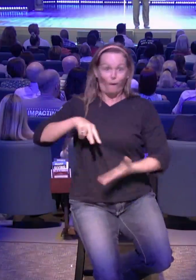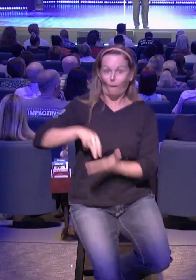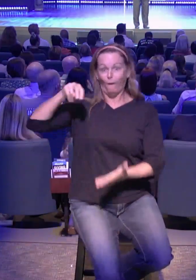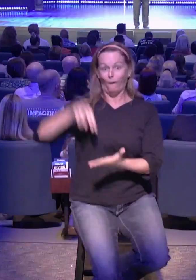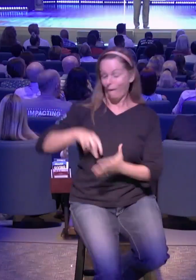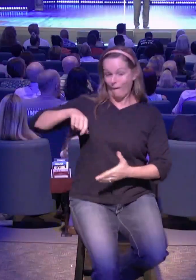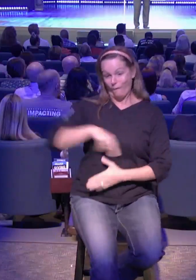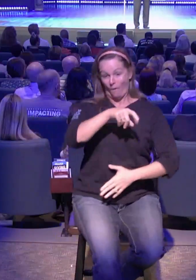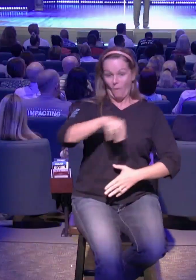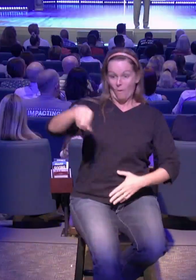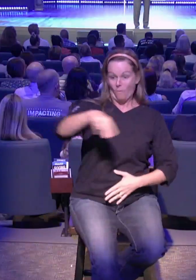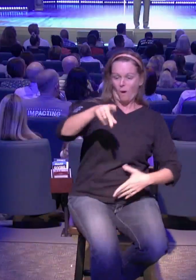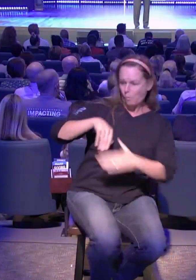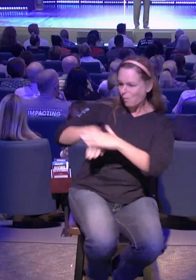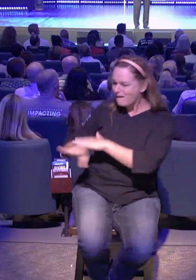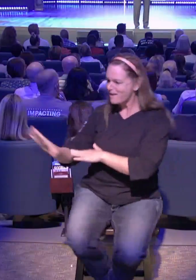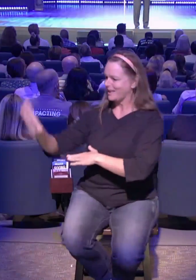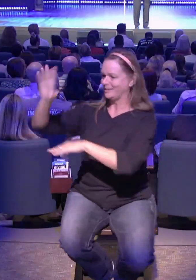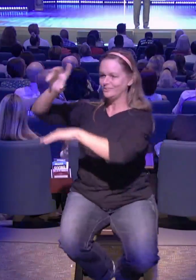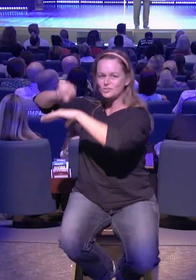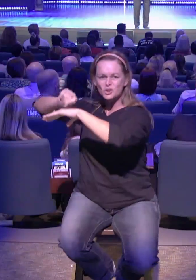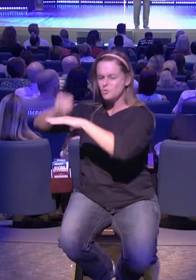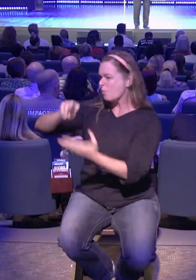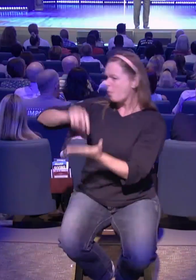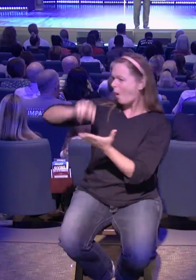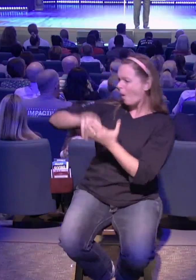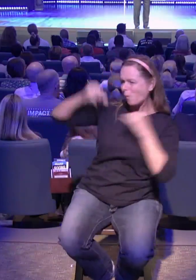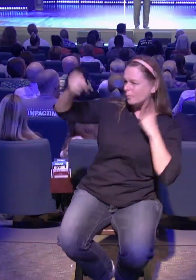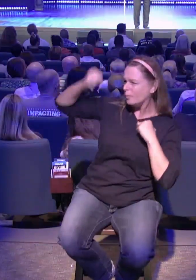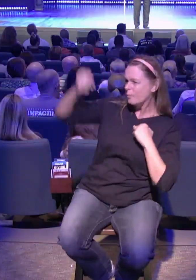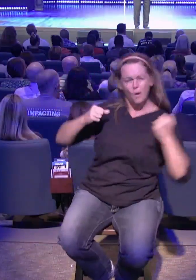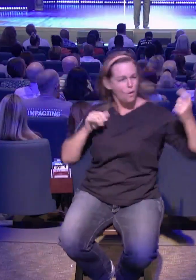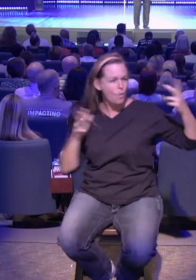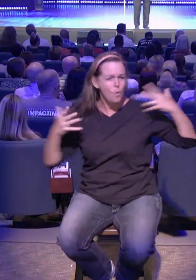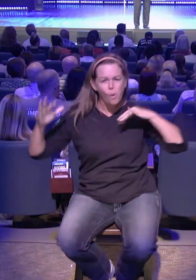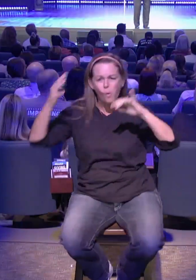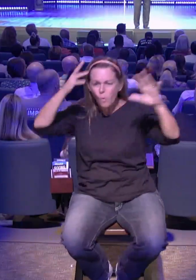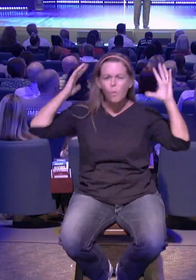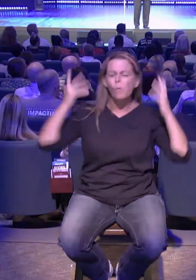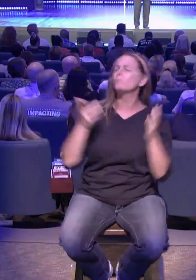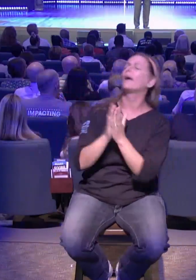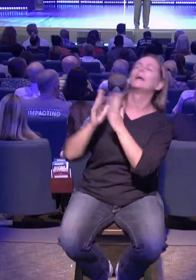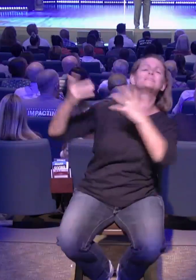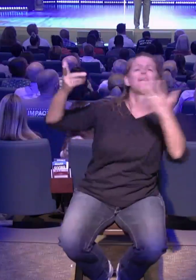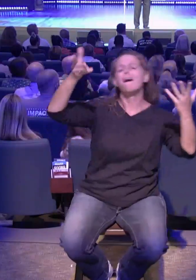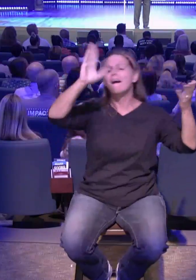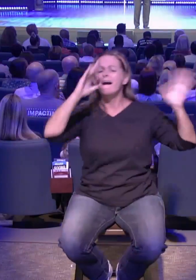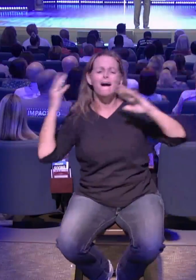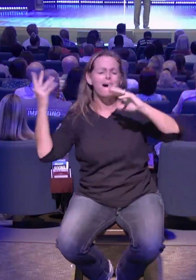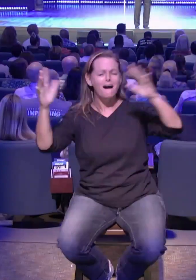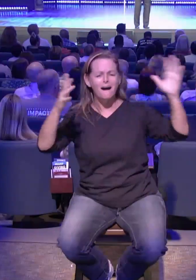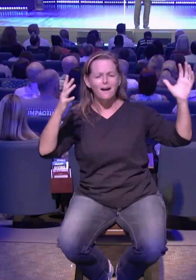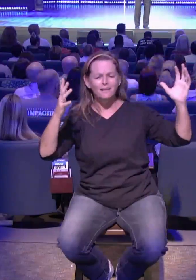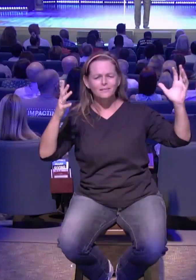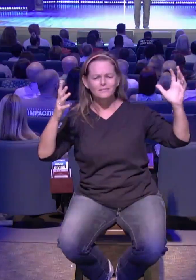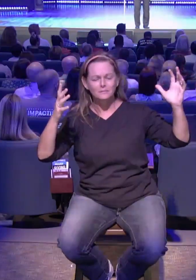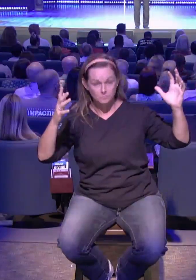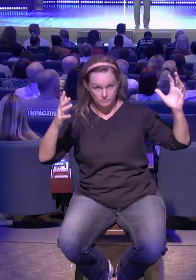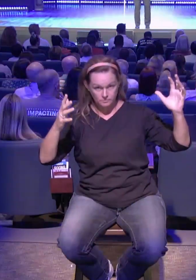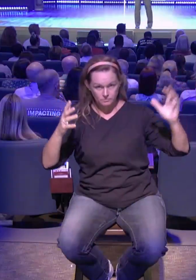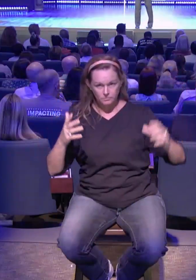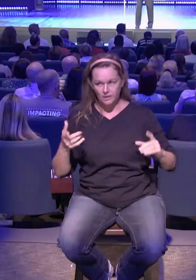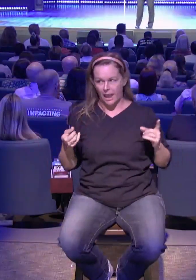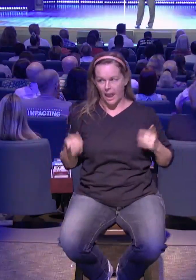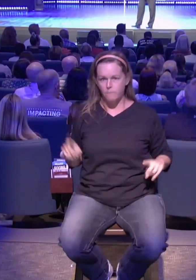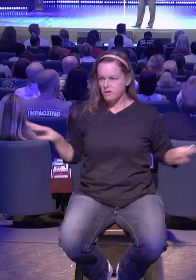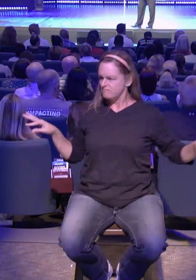the temple courts walking and jumping and praising God. Now, this created a